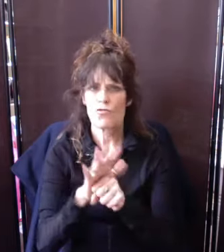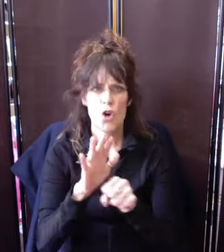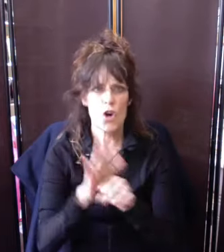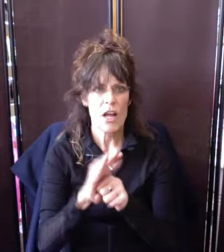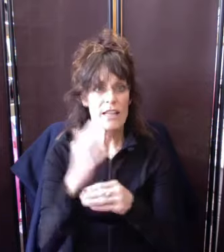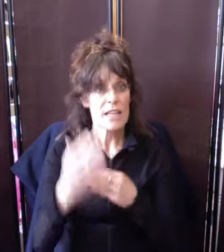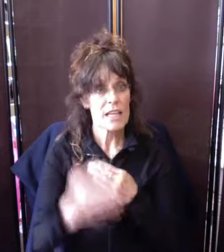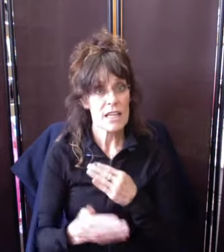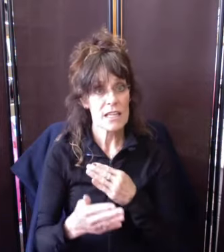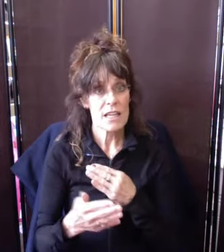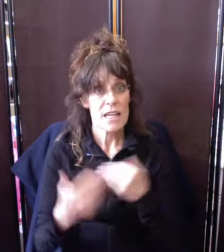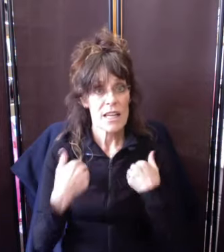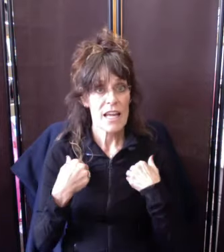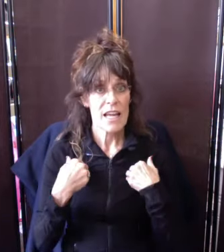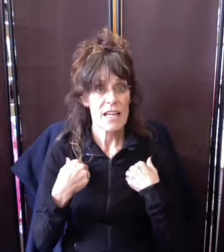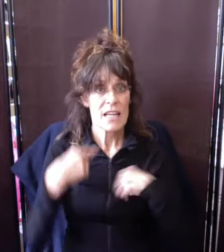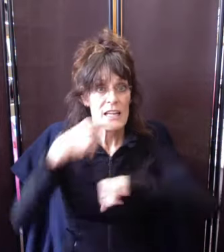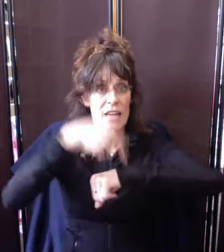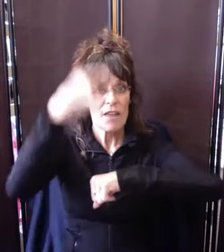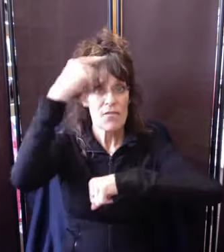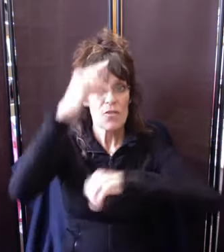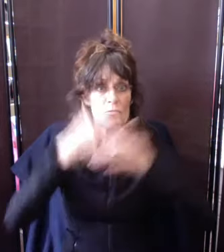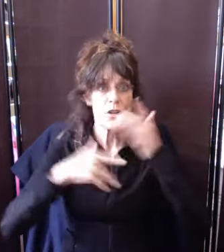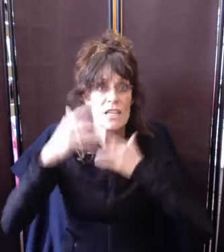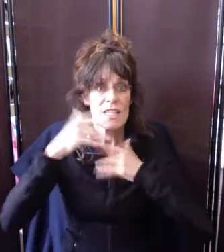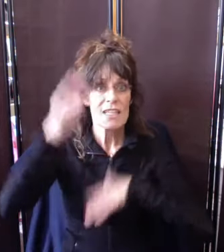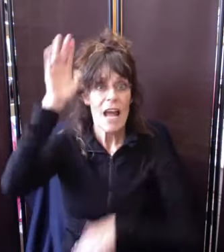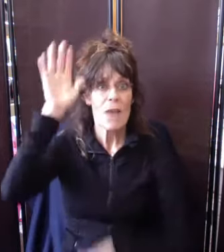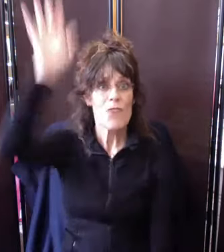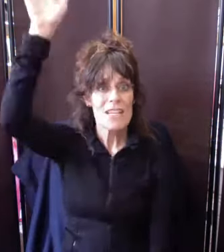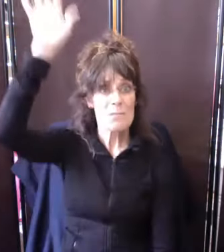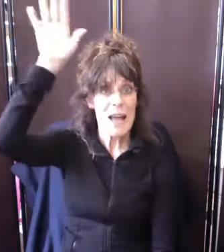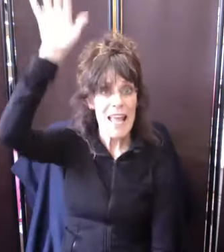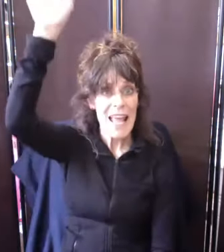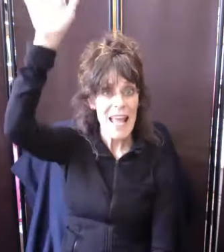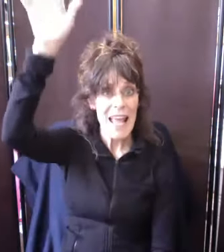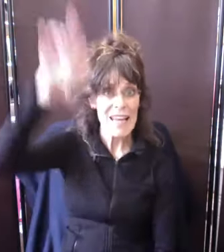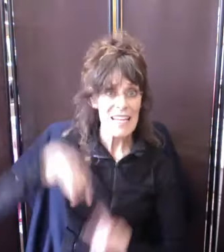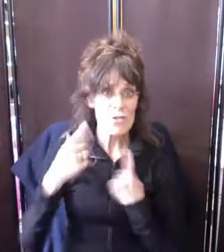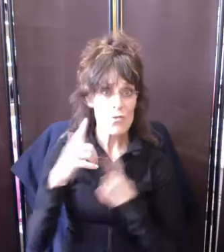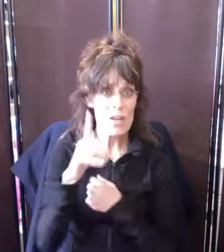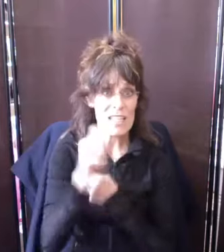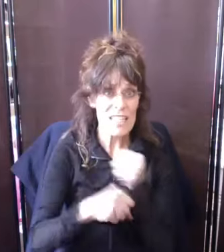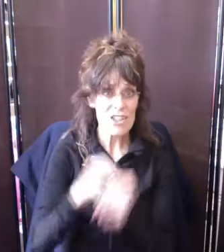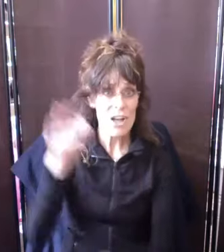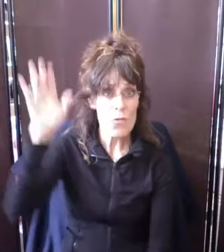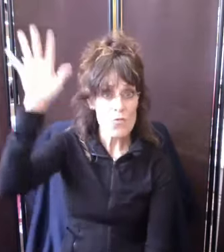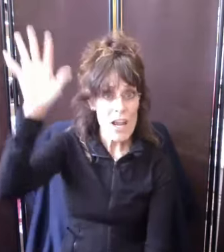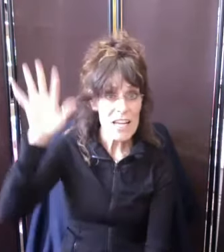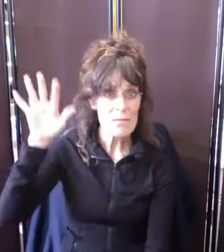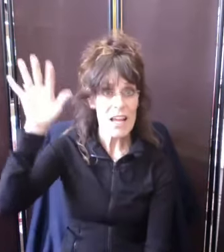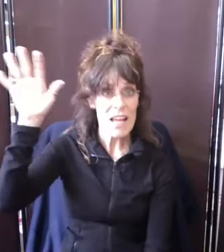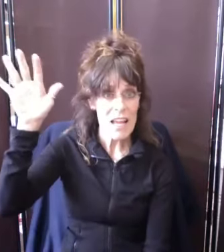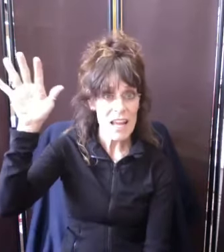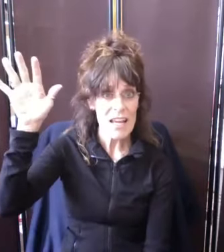a time for burning desires. And I raised my hand for the first time ever in 26 years. I raised my hand and for burning desire,